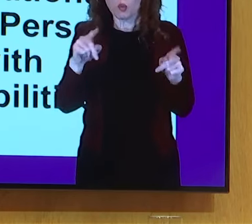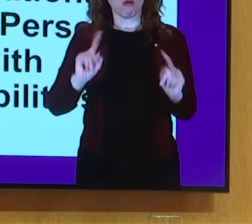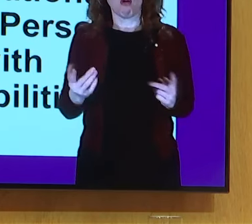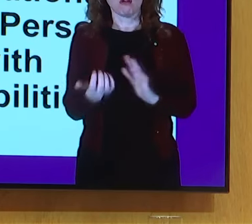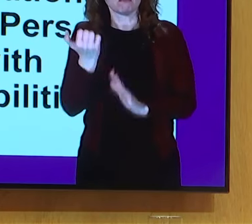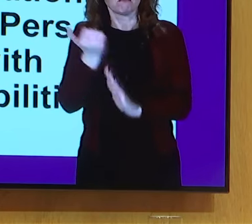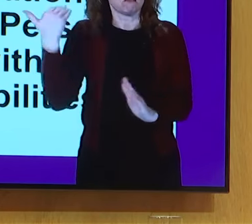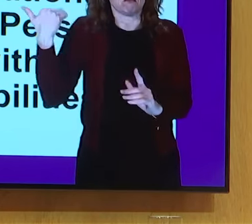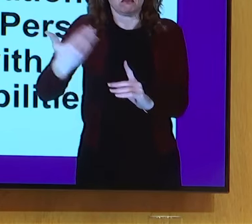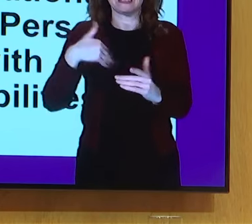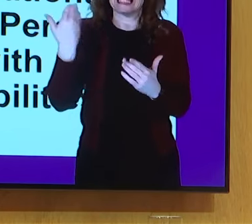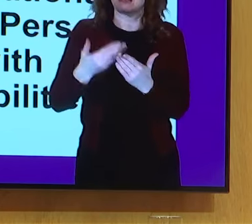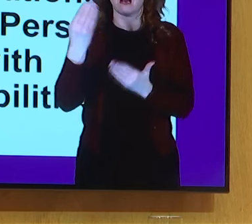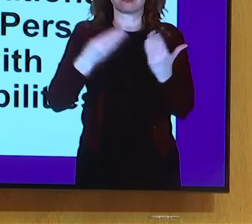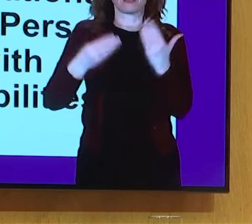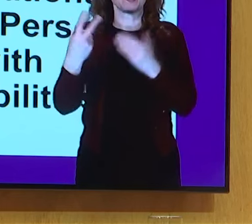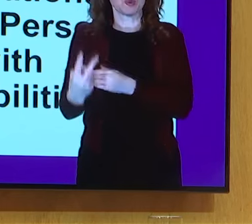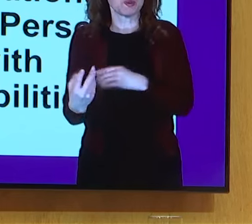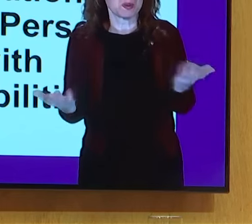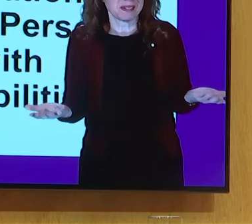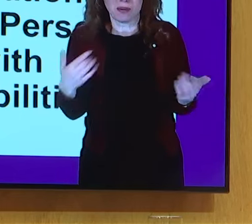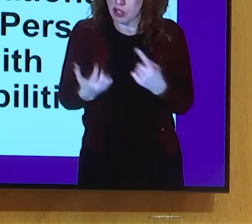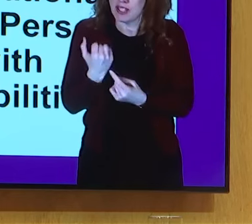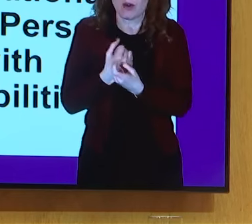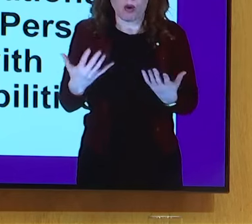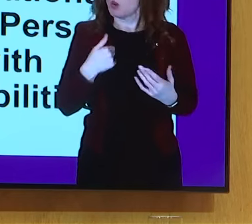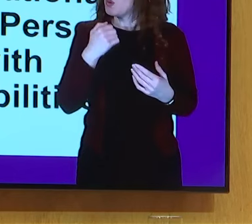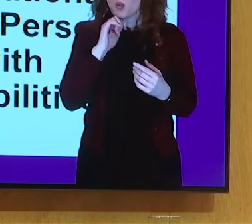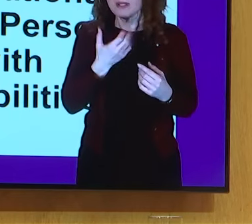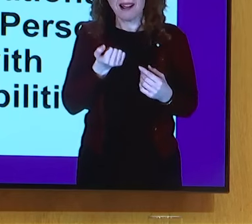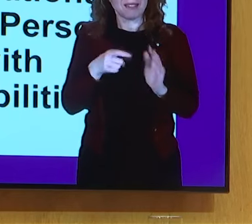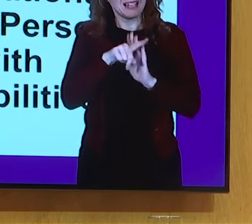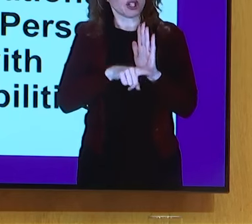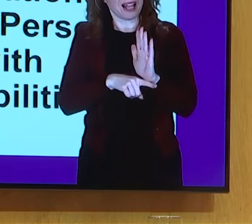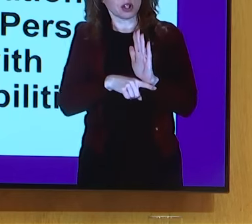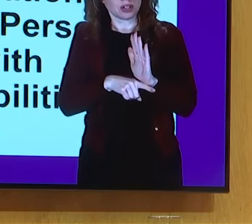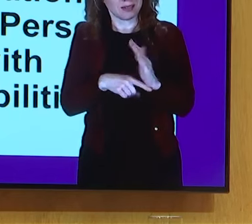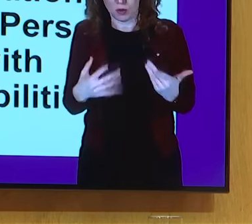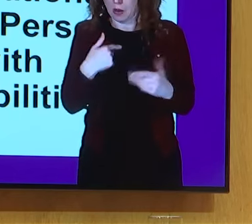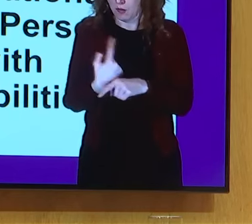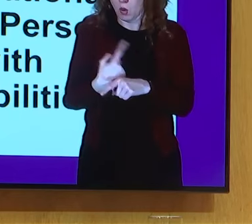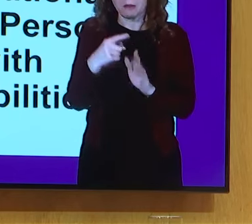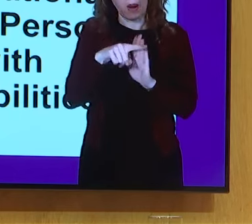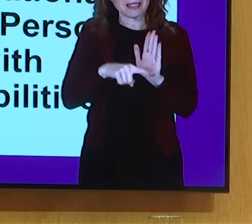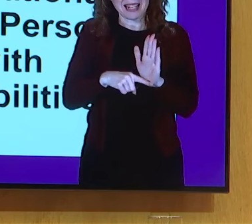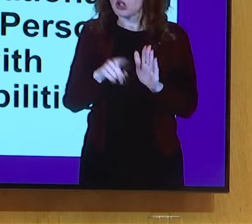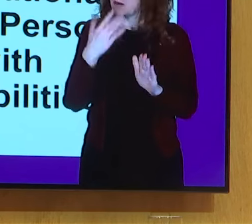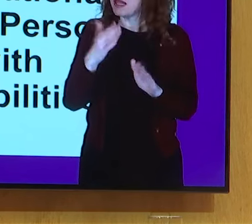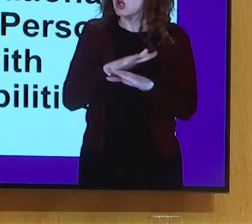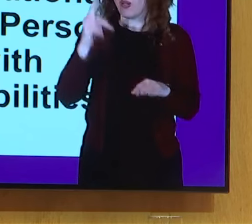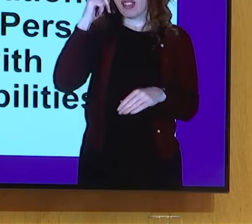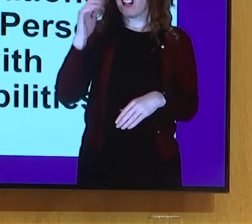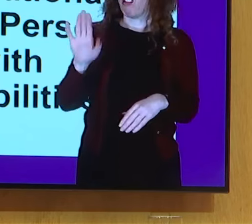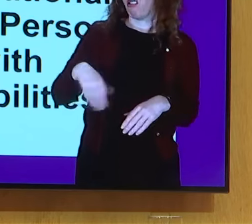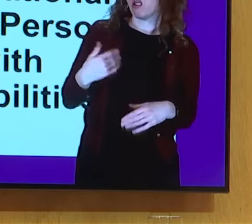1992, when they had the first recognition of today. We wouldn't have the legislation that we heard about earlier. So please do not underestimate the power